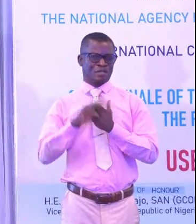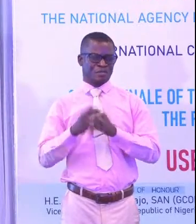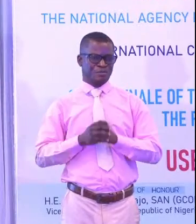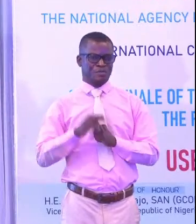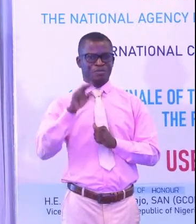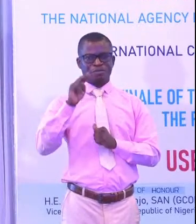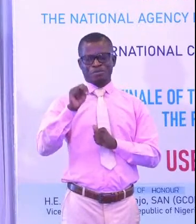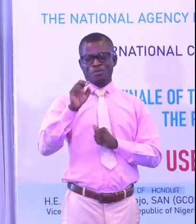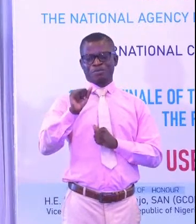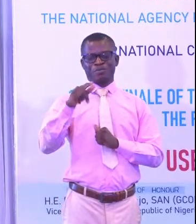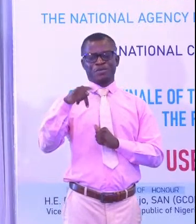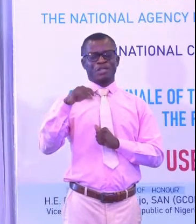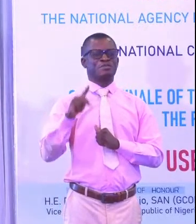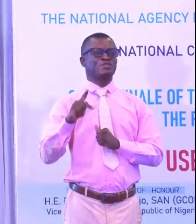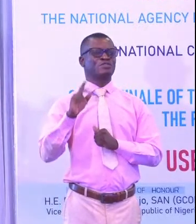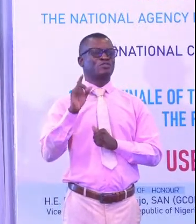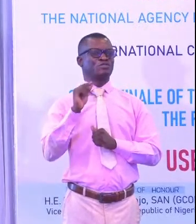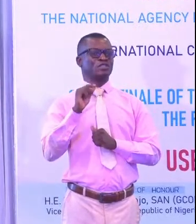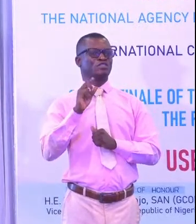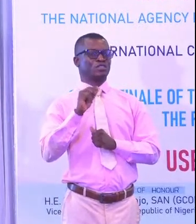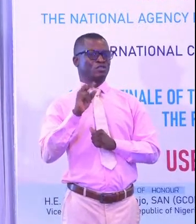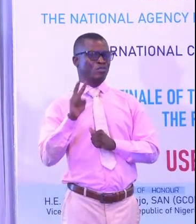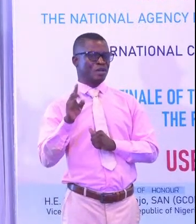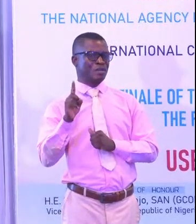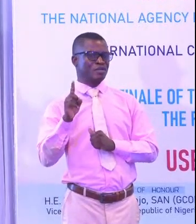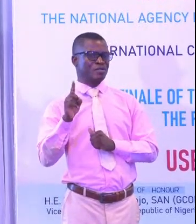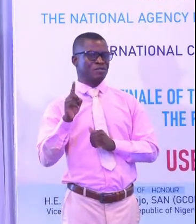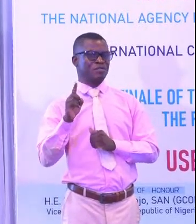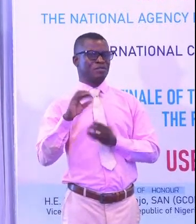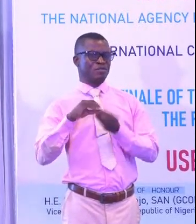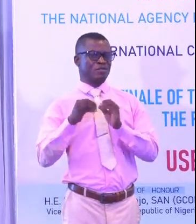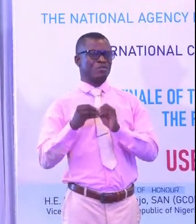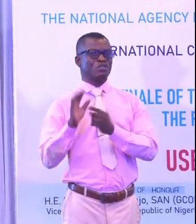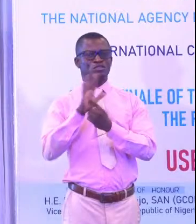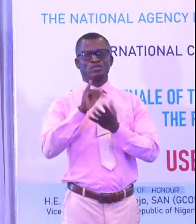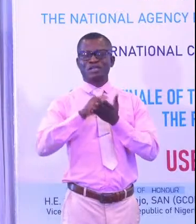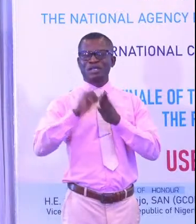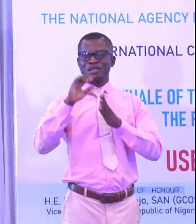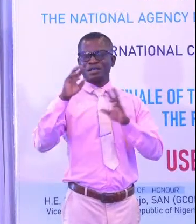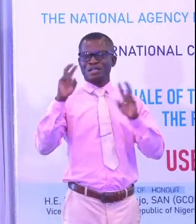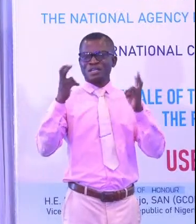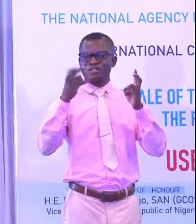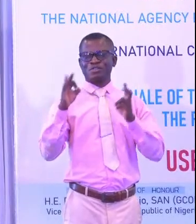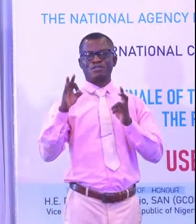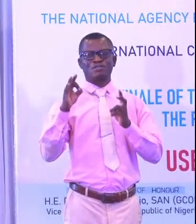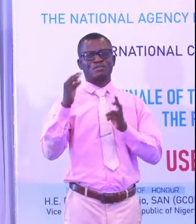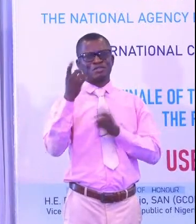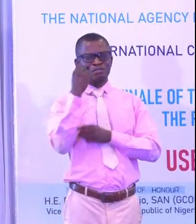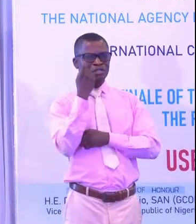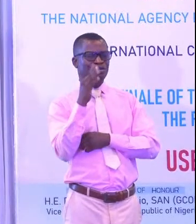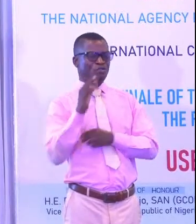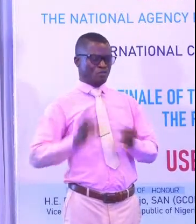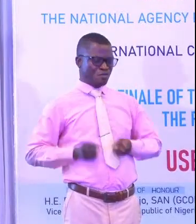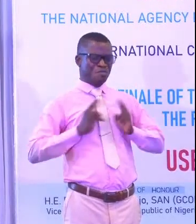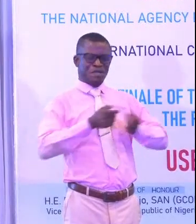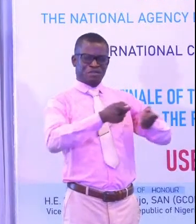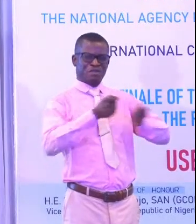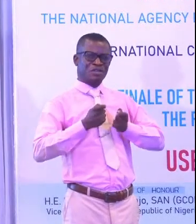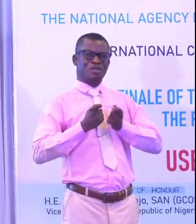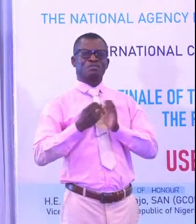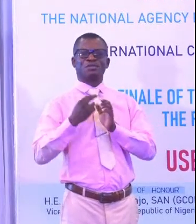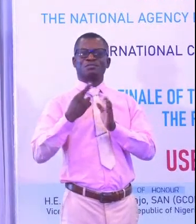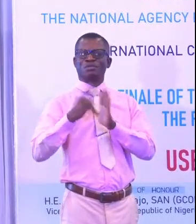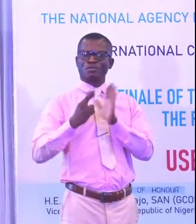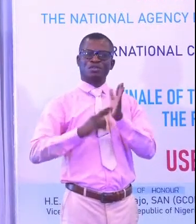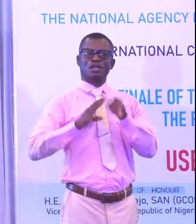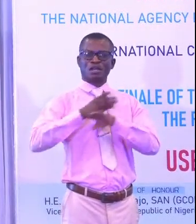NAPTIP's 2021 data indicate that cases of suspected human trafficking are reported across all Nigerian